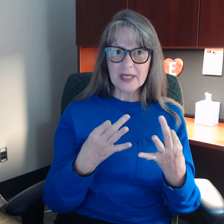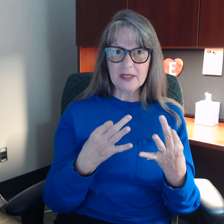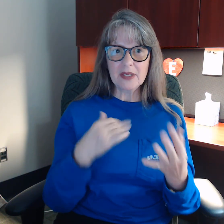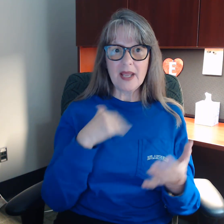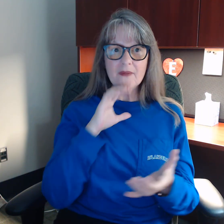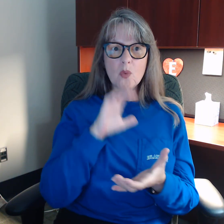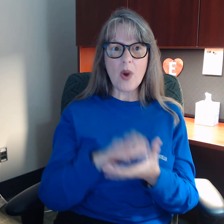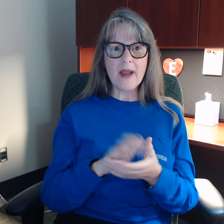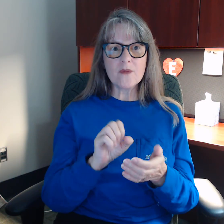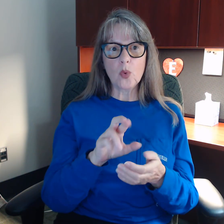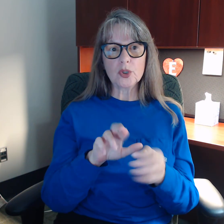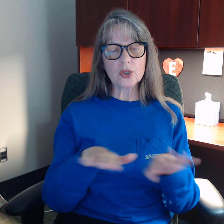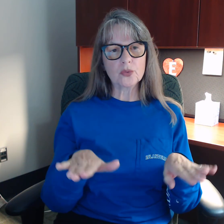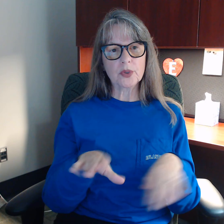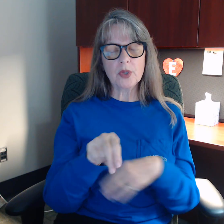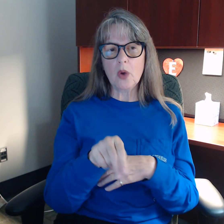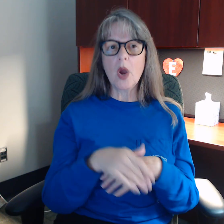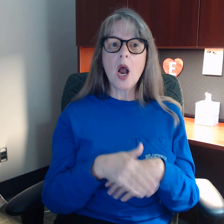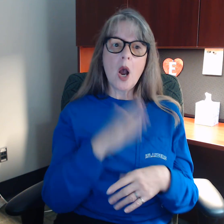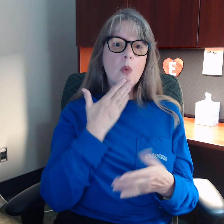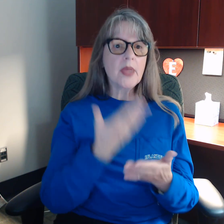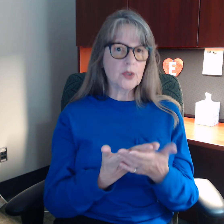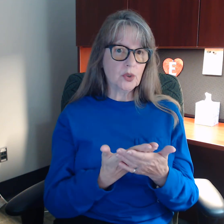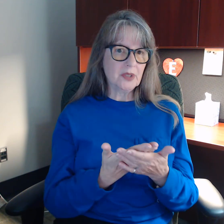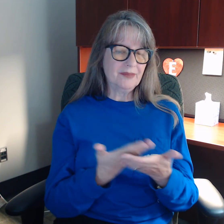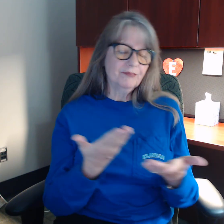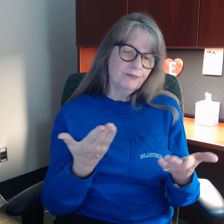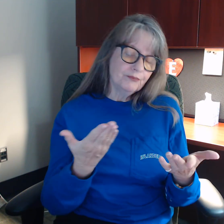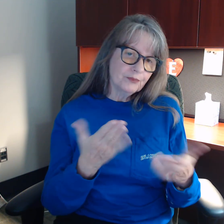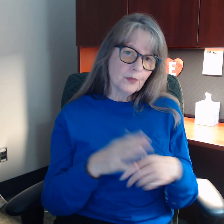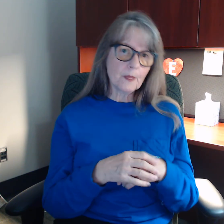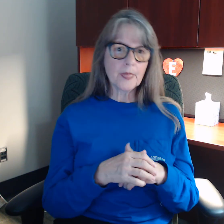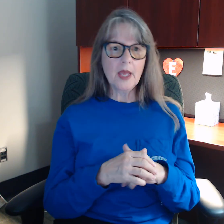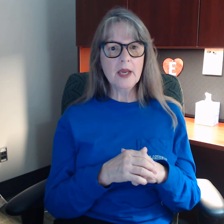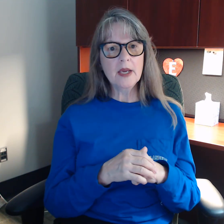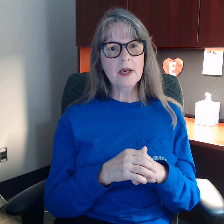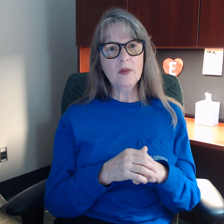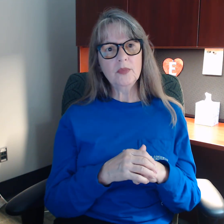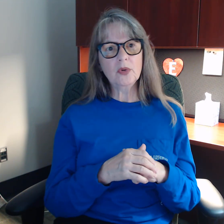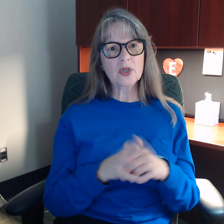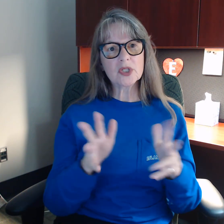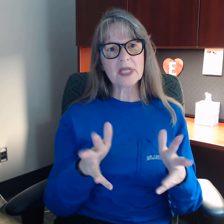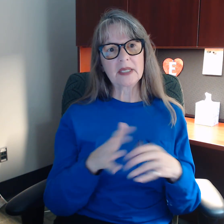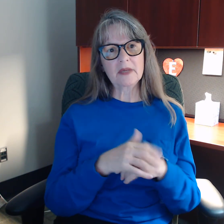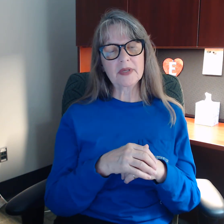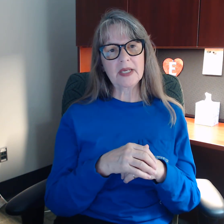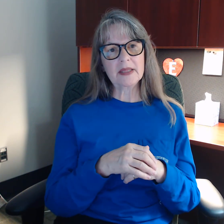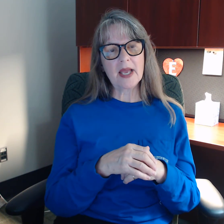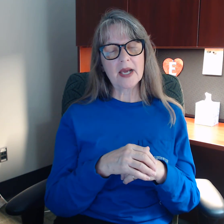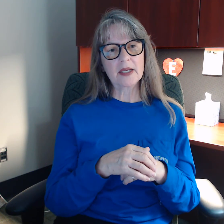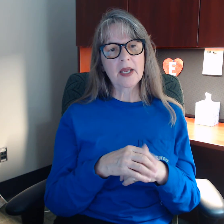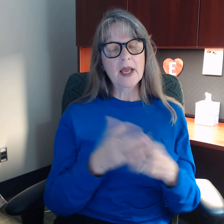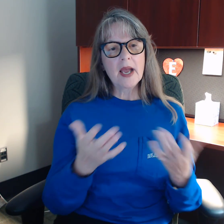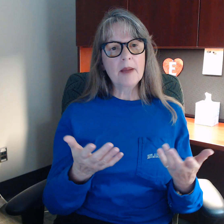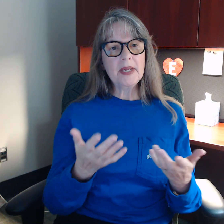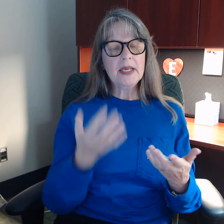Did he have a wife or children? No. Oh, that's good. You could just kind of leave it like that. I mean, if